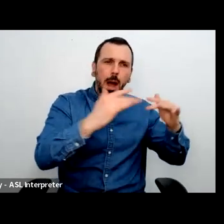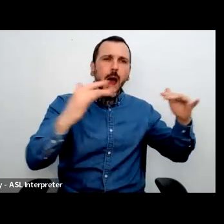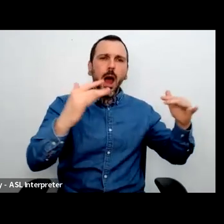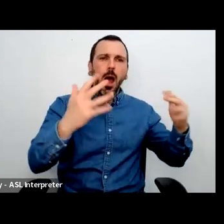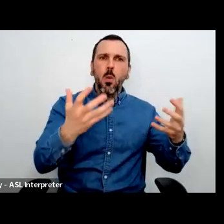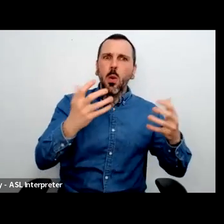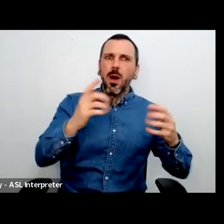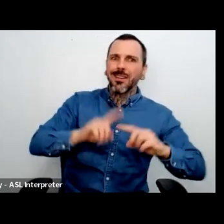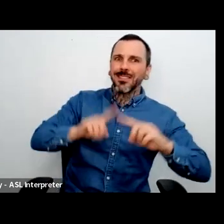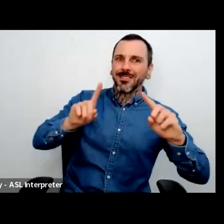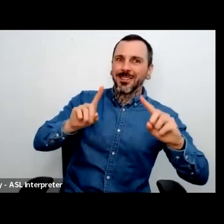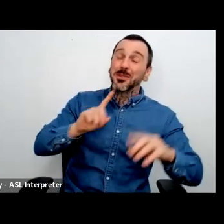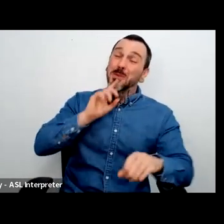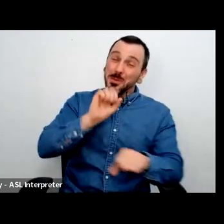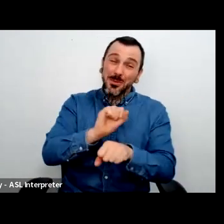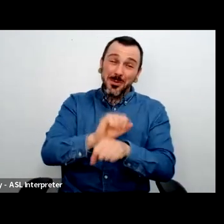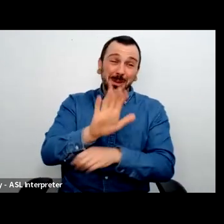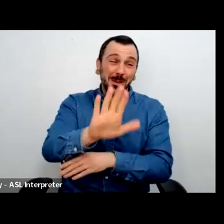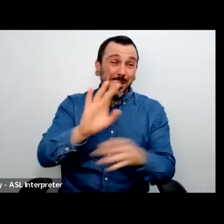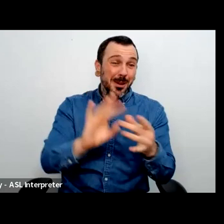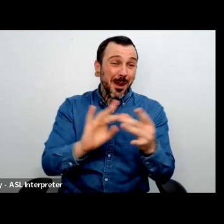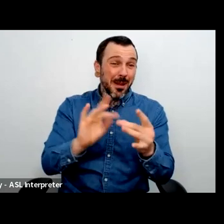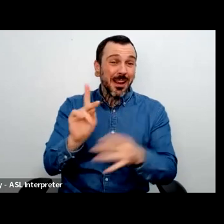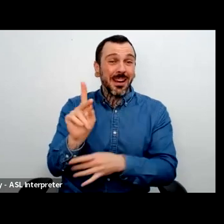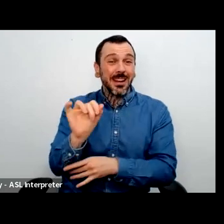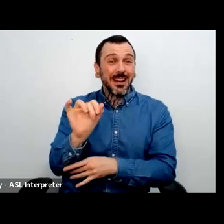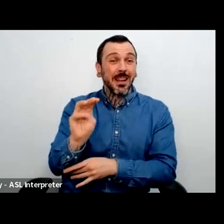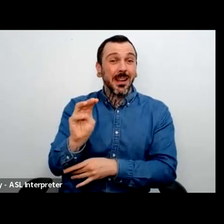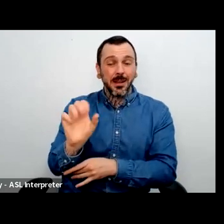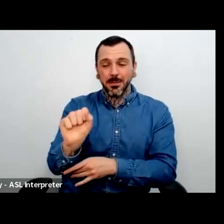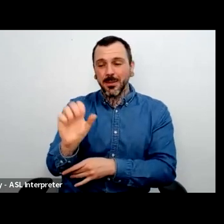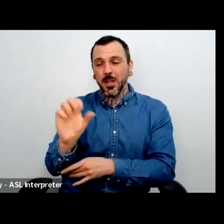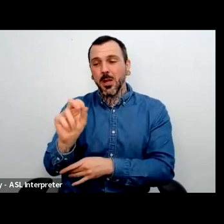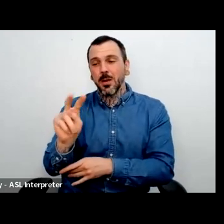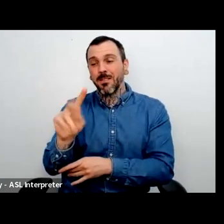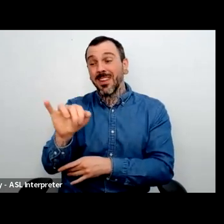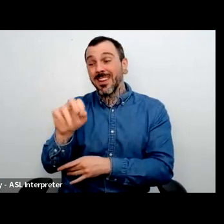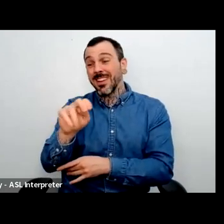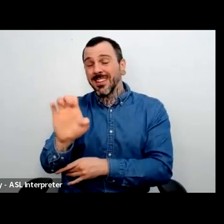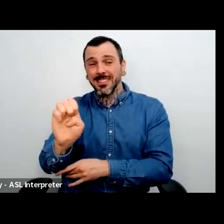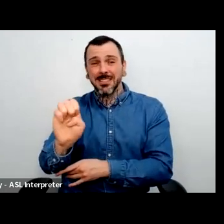think, again, Kim's Convenience, it's great that happened. It's awesome.